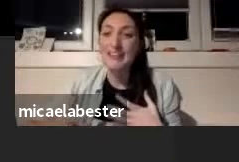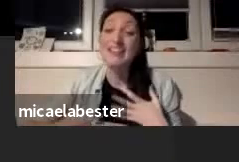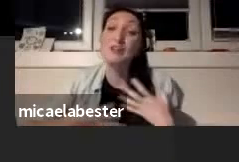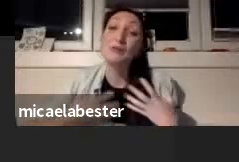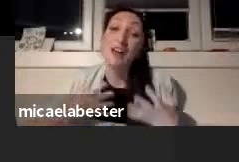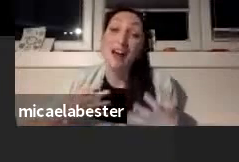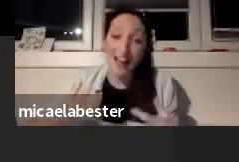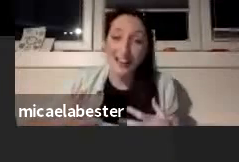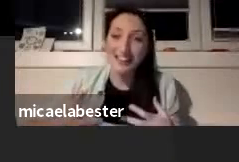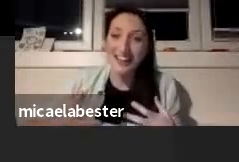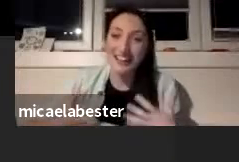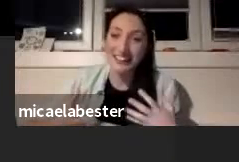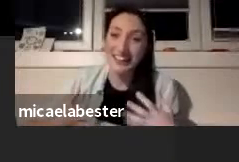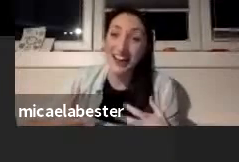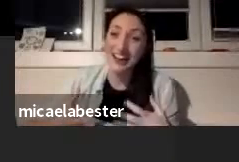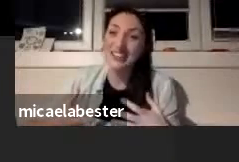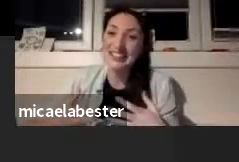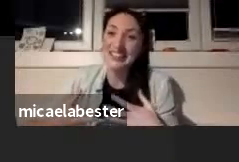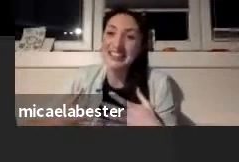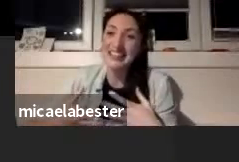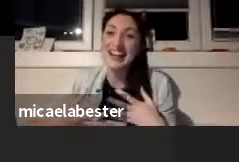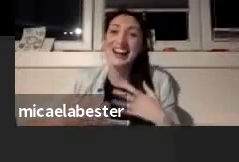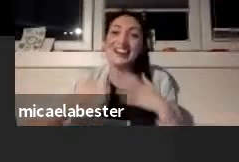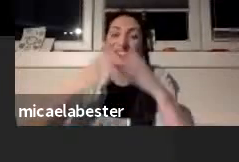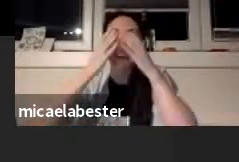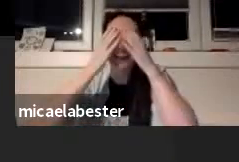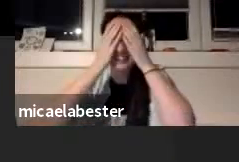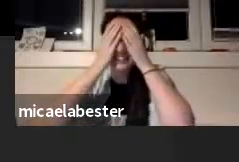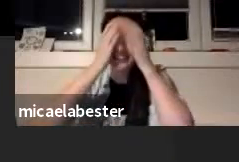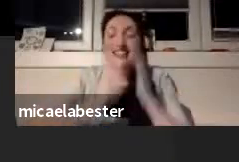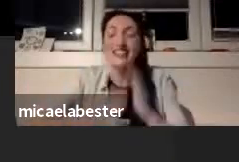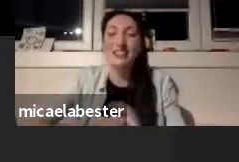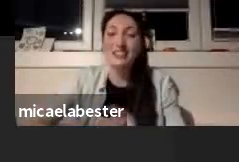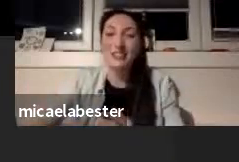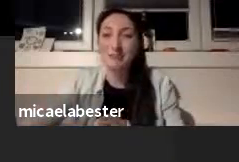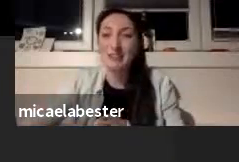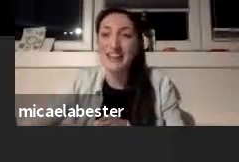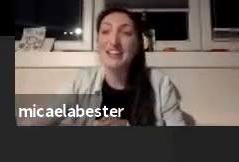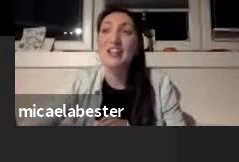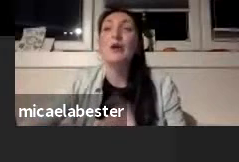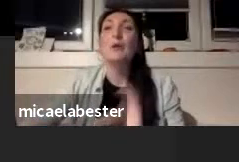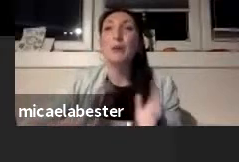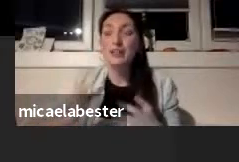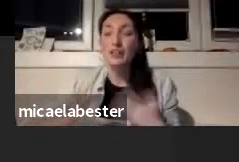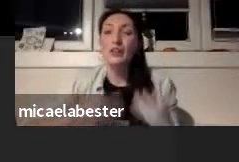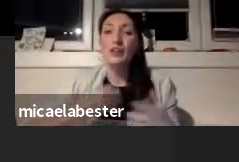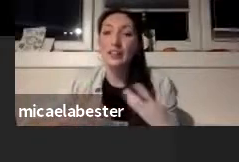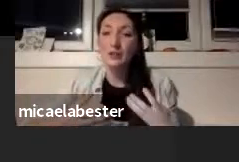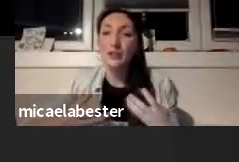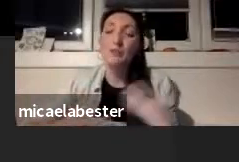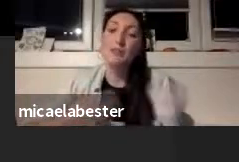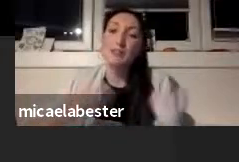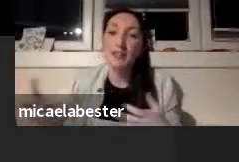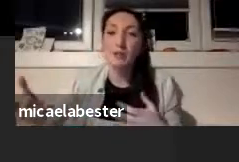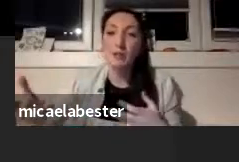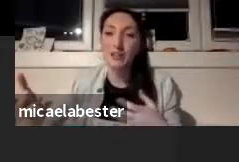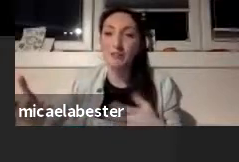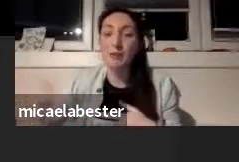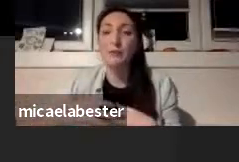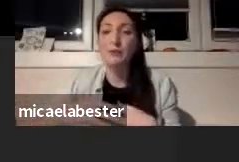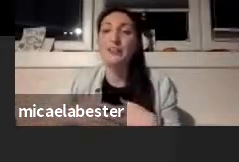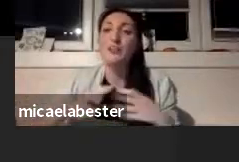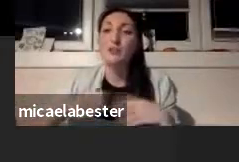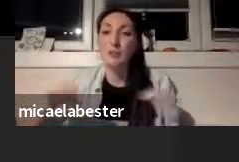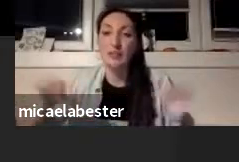to me that they use ISL in Ireland. I was like, oh, that did not go as planned. But, you know, he knew enough because, like most